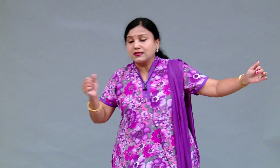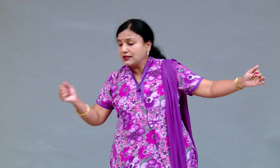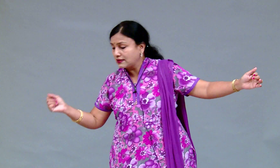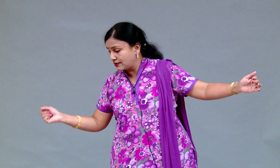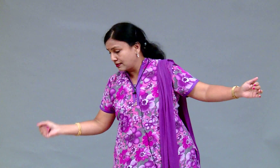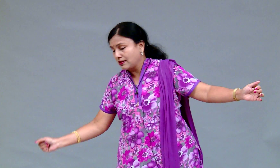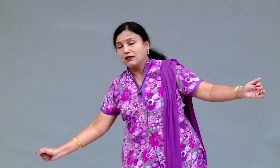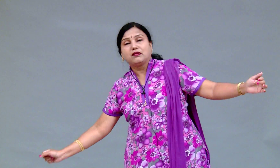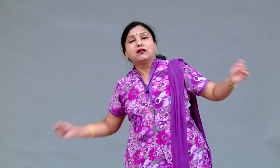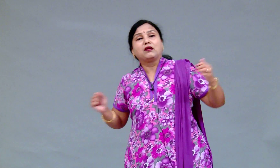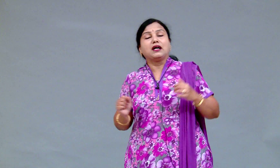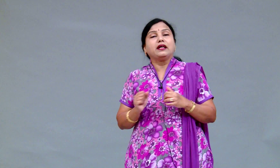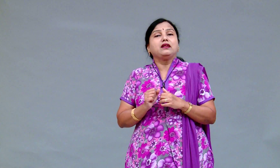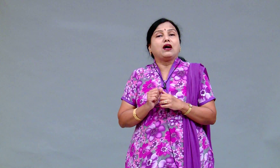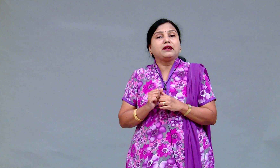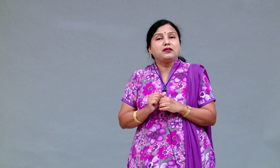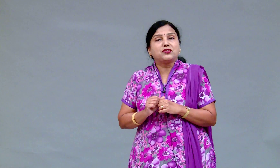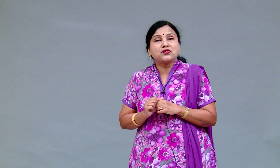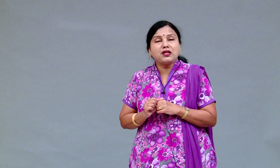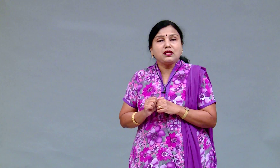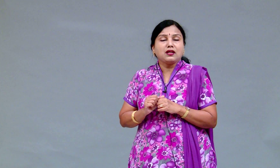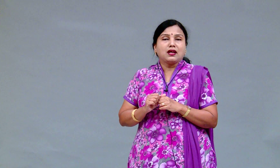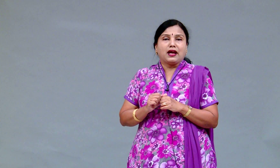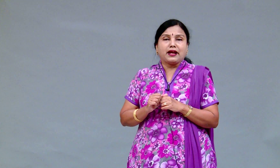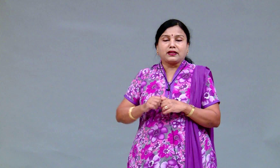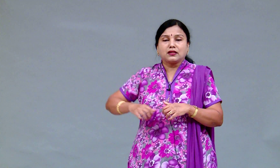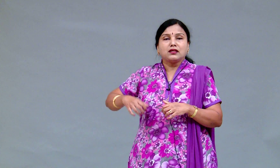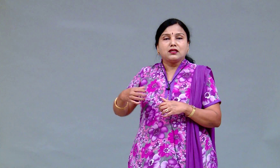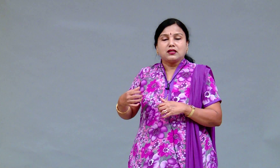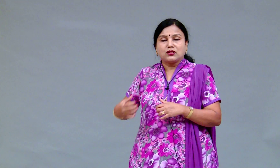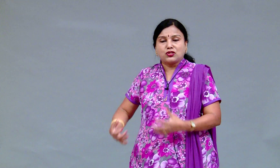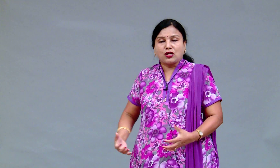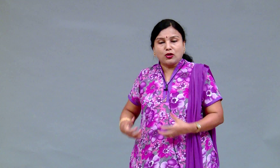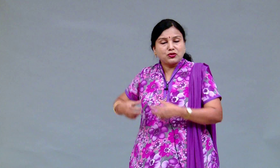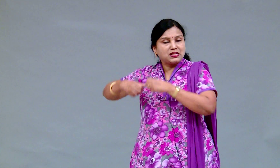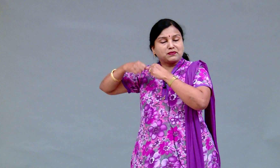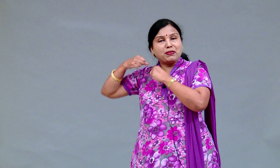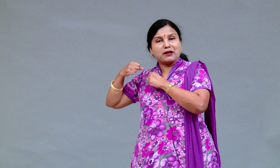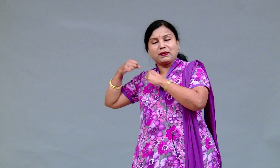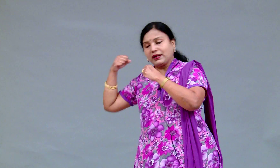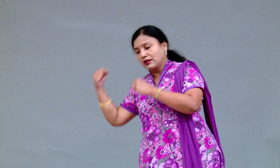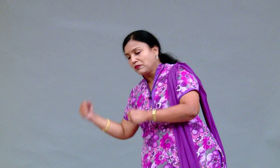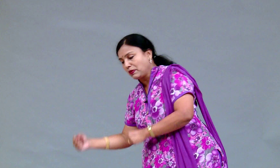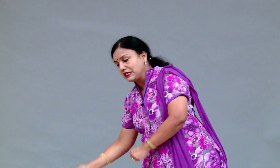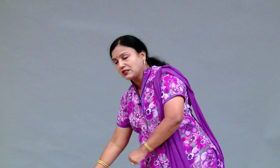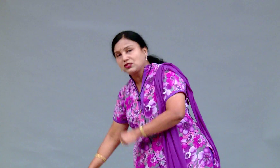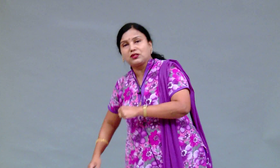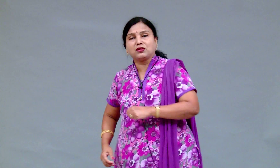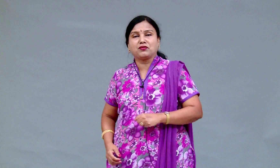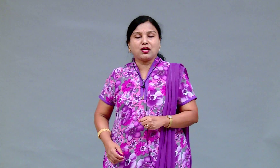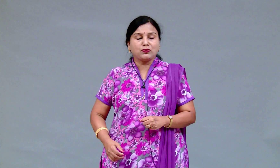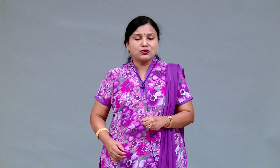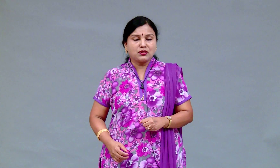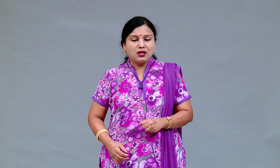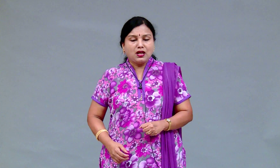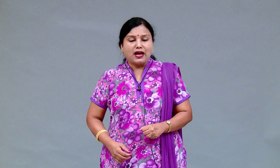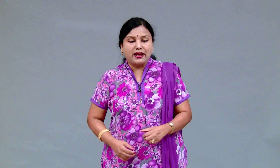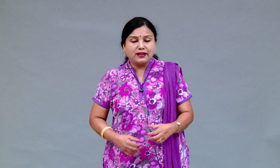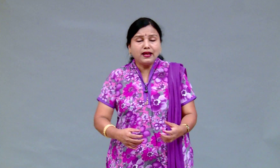his gun under the tree and took out his backpack, placed it on the ground, and there